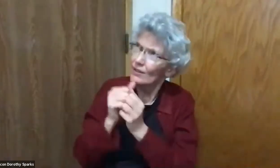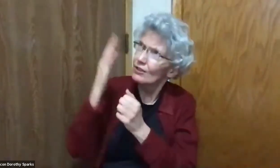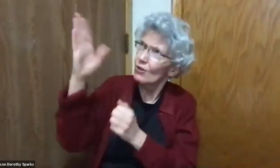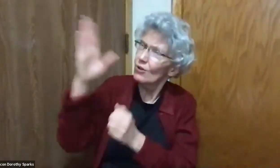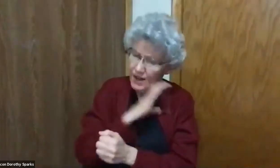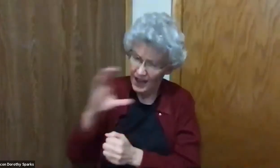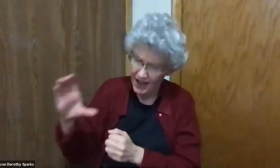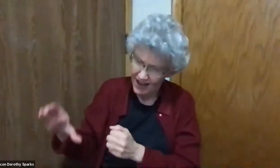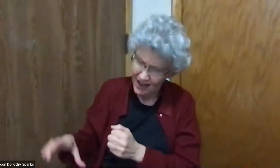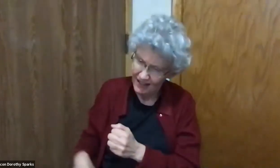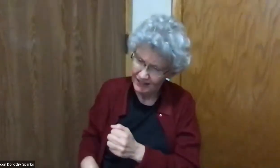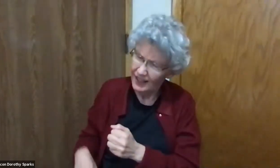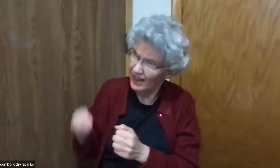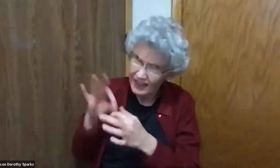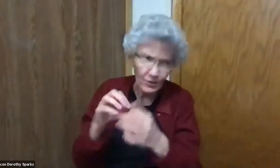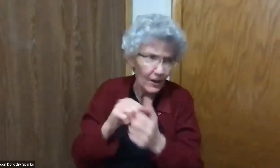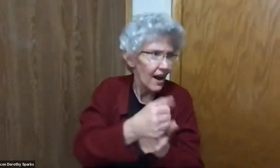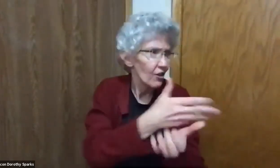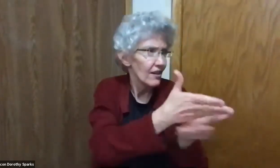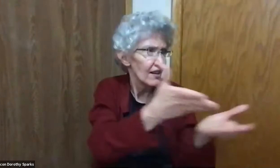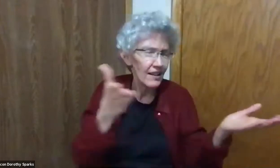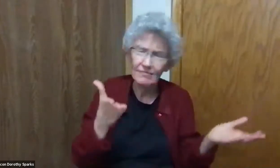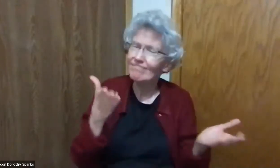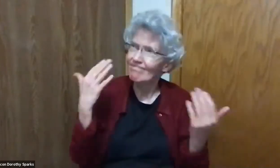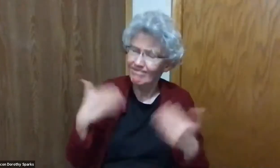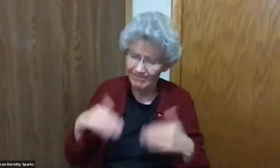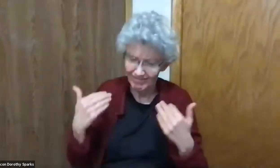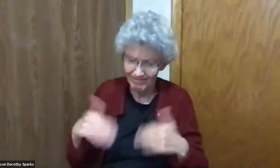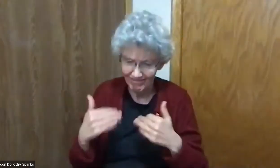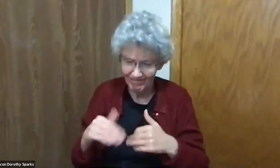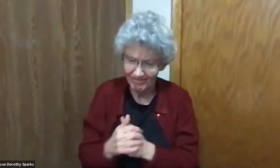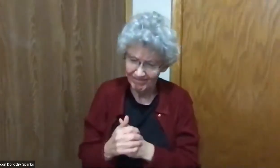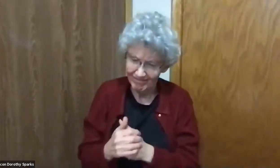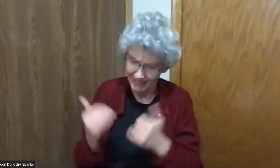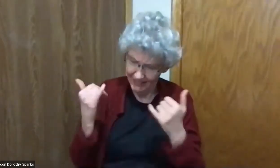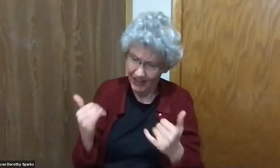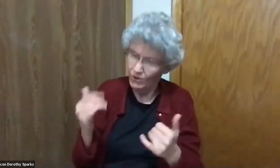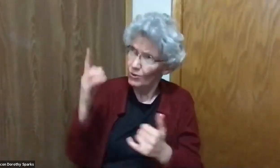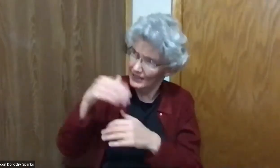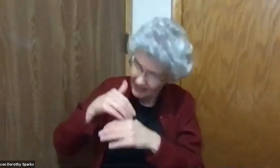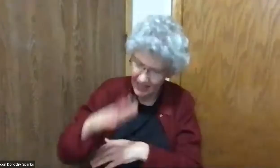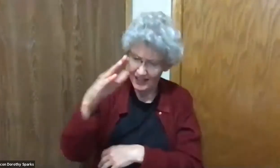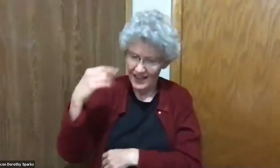care of us and connect us with Christ and with one another.